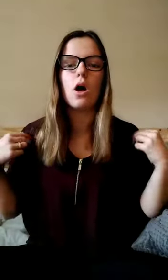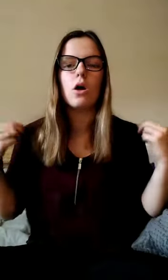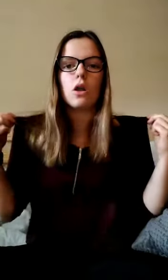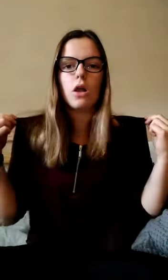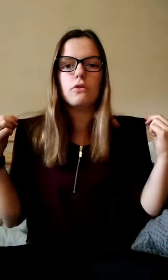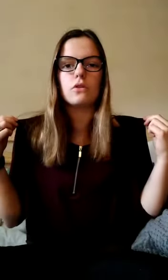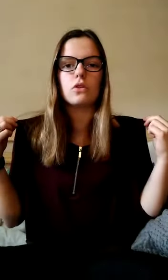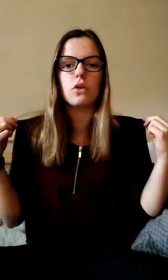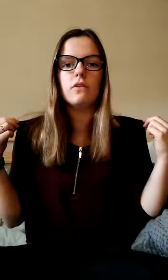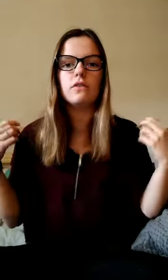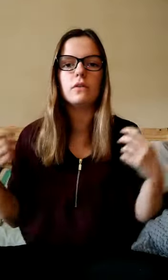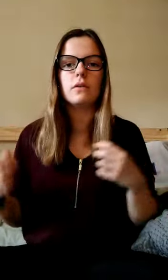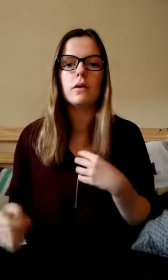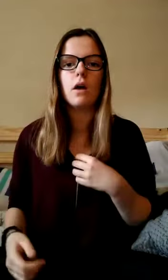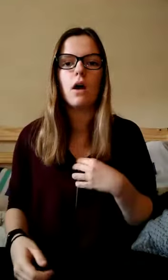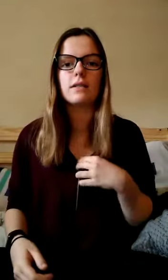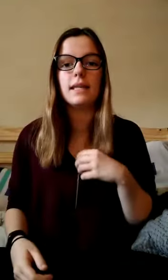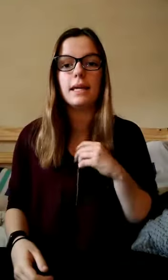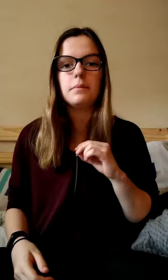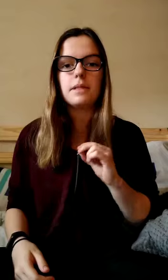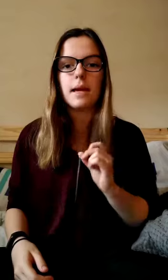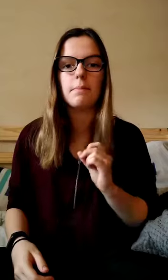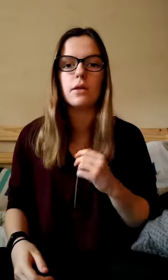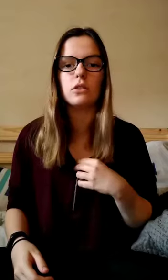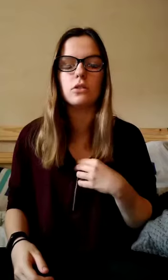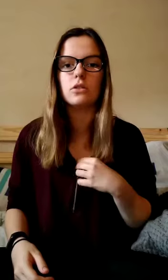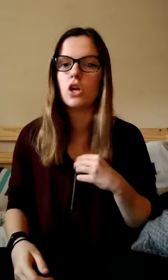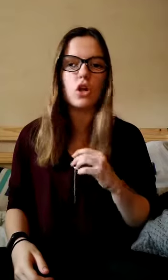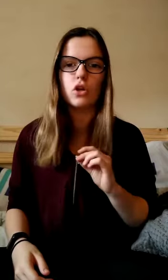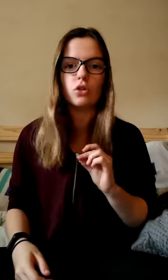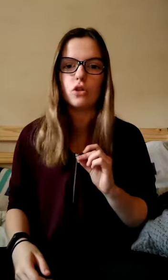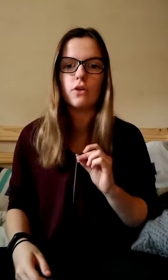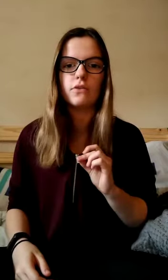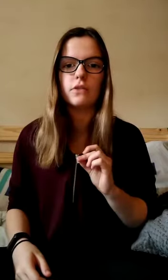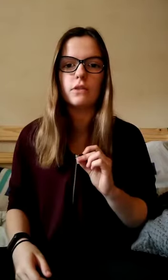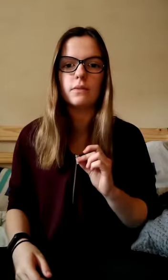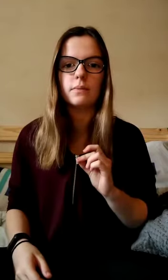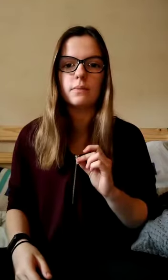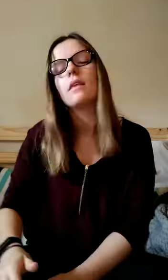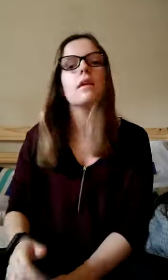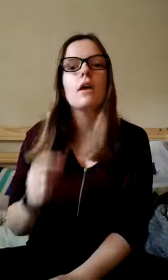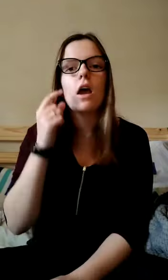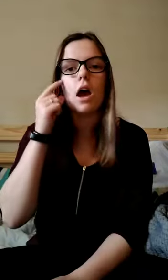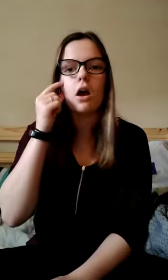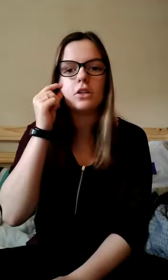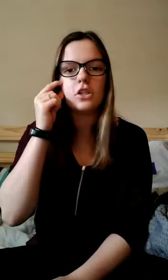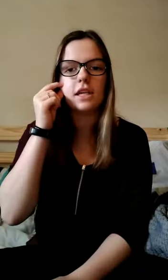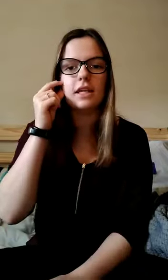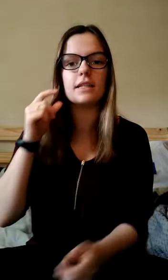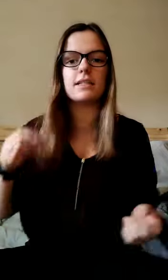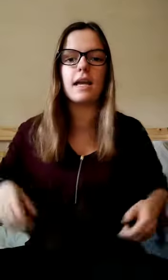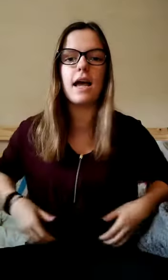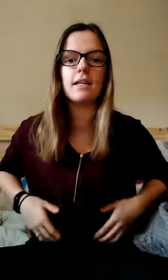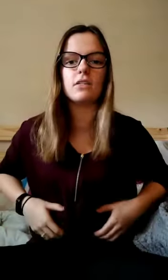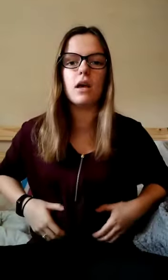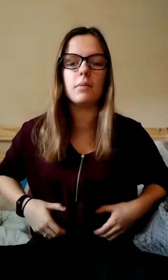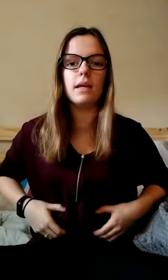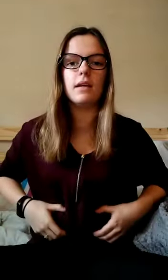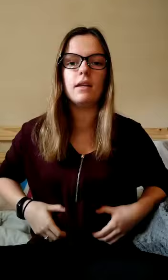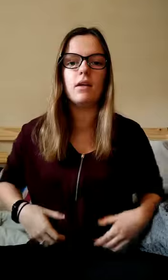Our clothes are soft. Our zips and buttons are not soft. Our cheeks and tummy